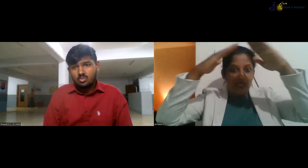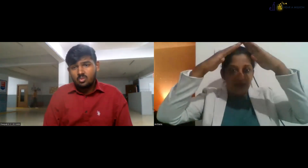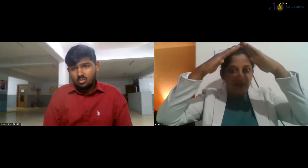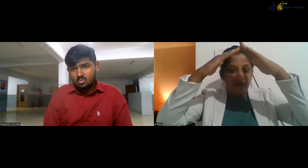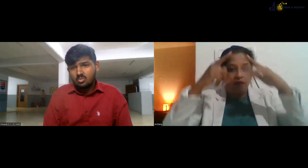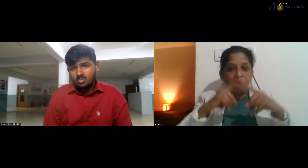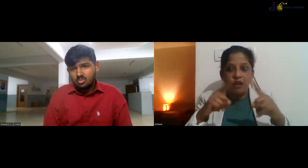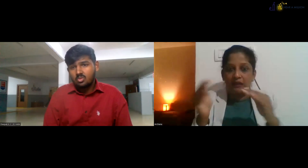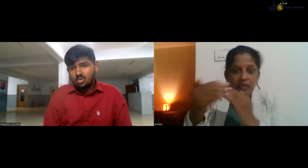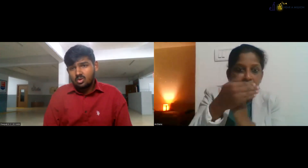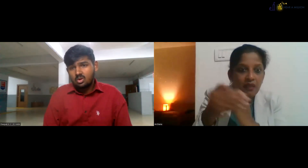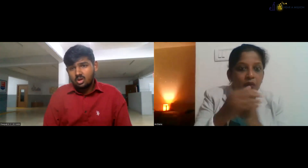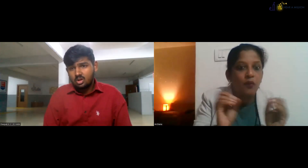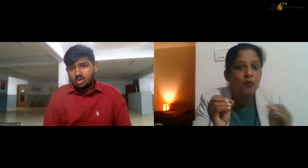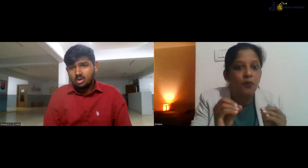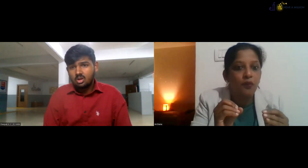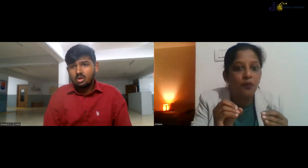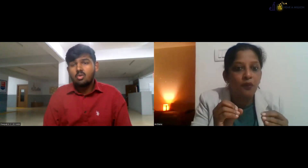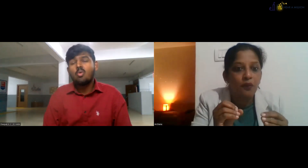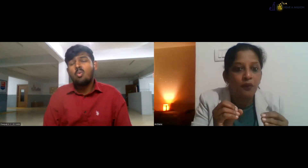was so cold, and